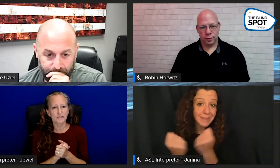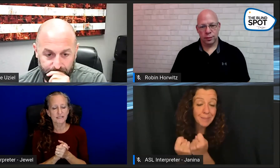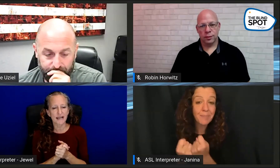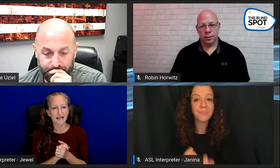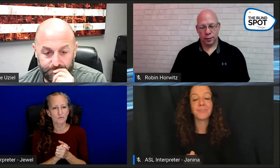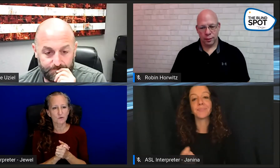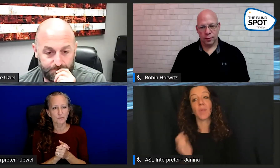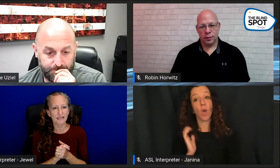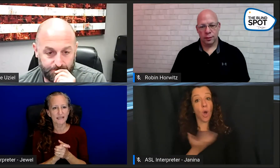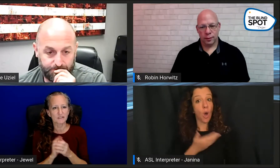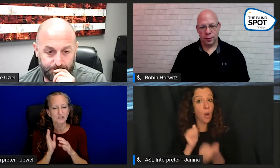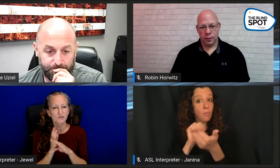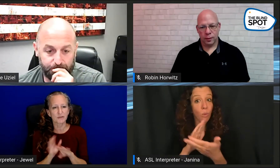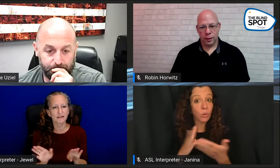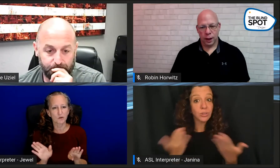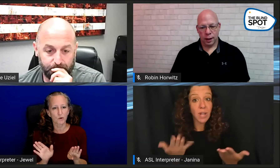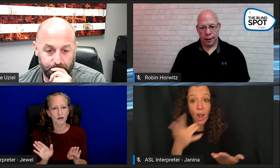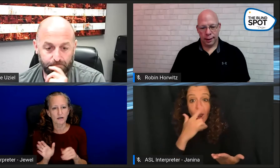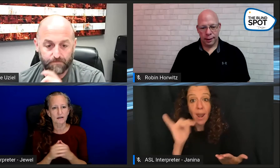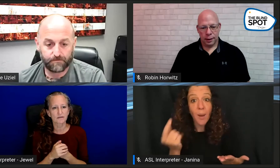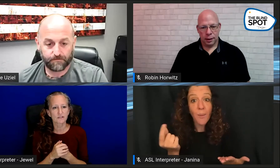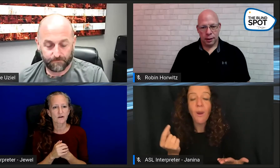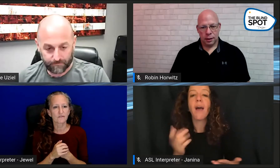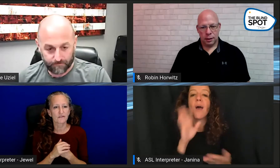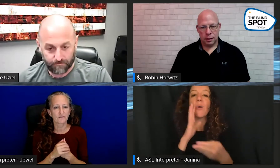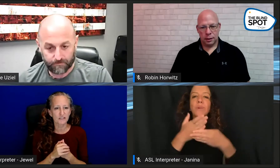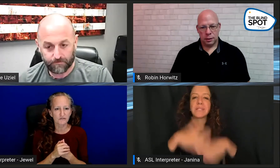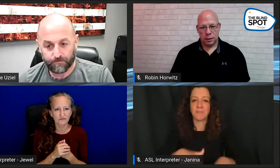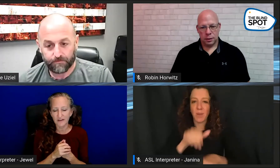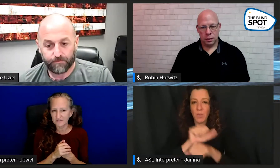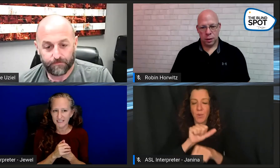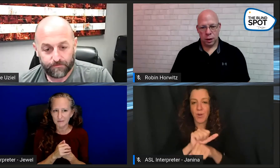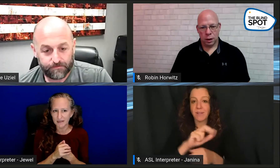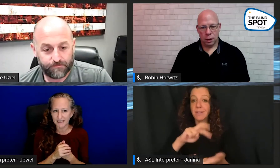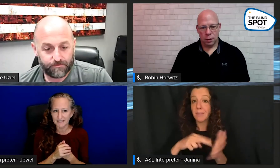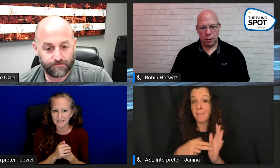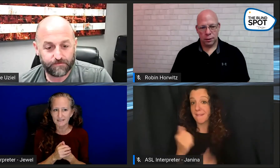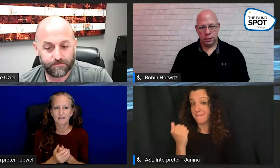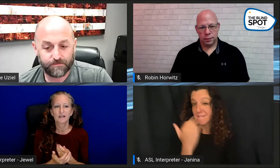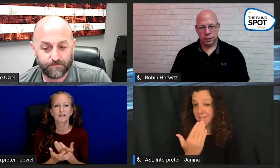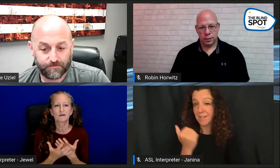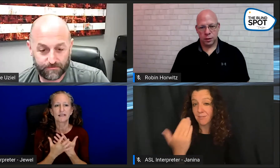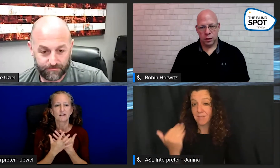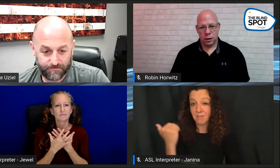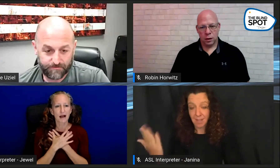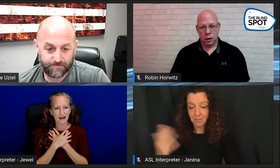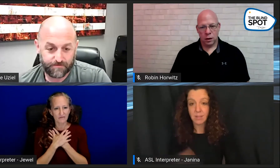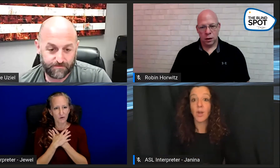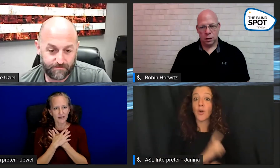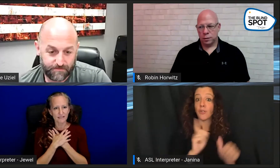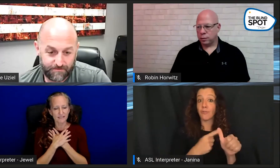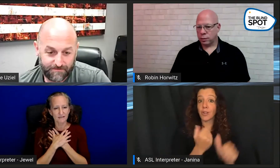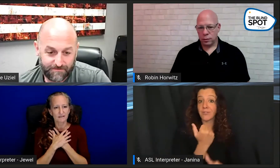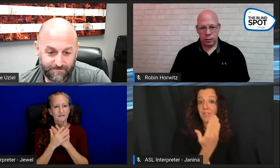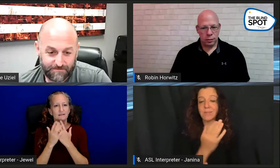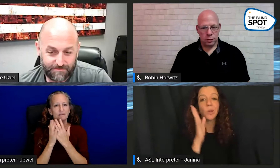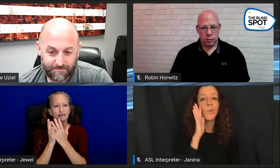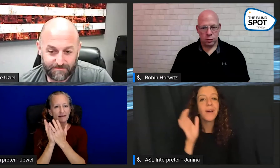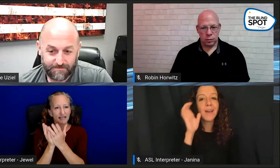approach today will be to split the work. So for the first 15 minutes, you'll hear my